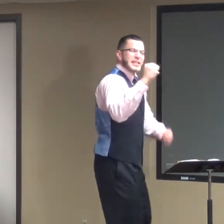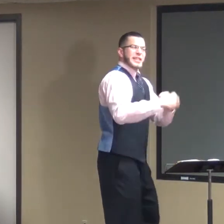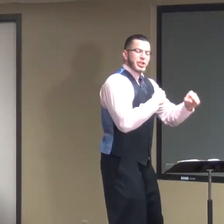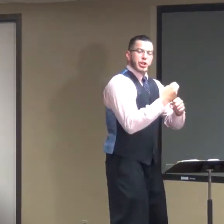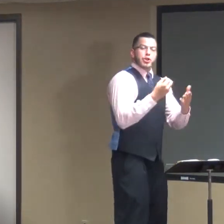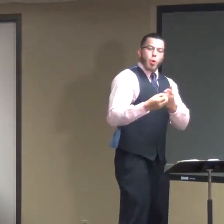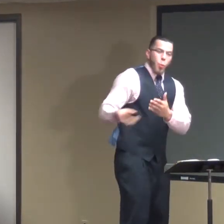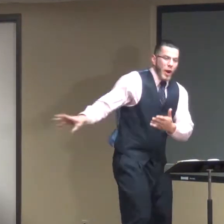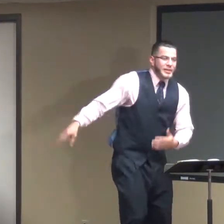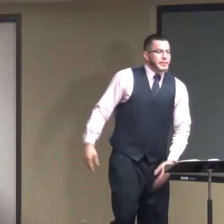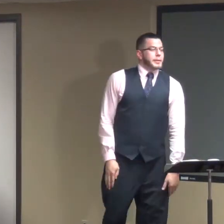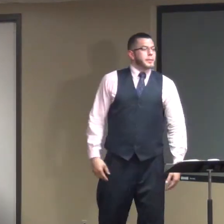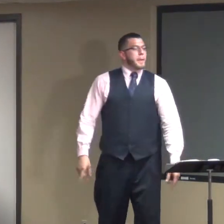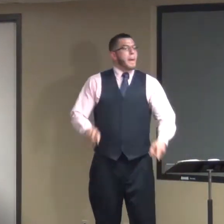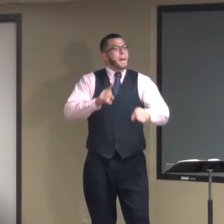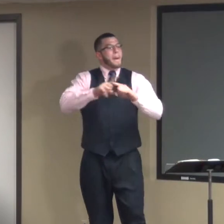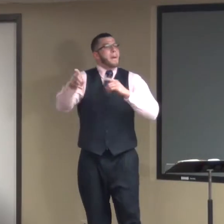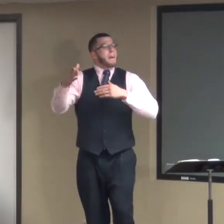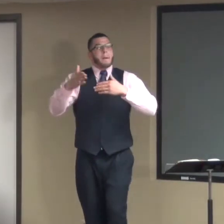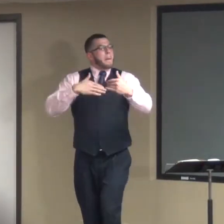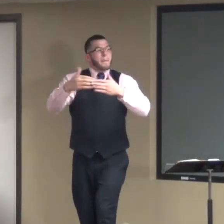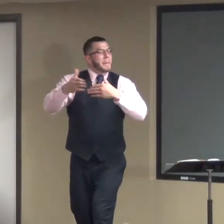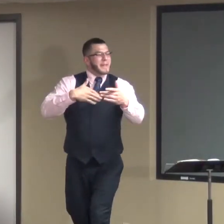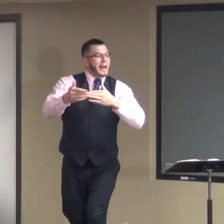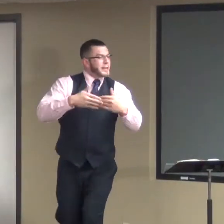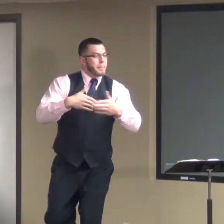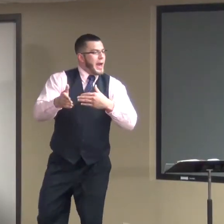26 years wasted. But that doesn't matter.